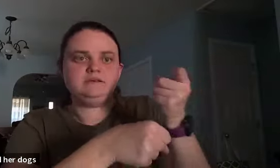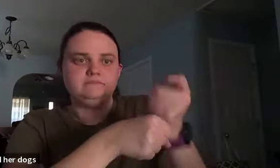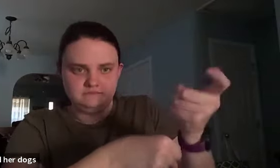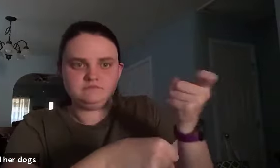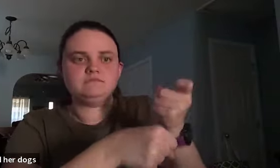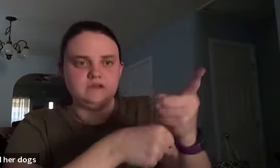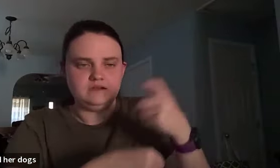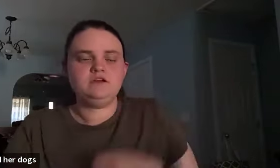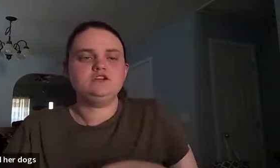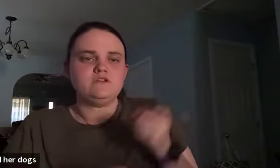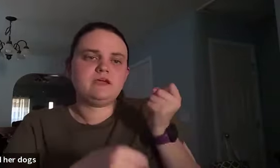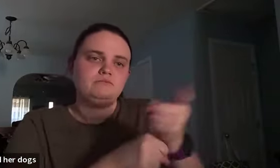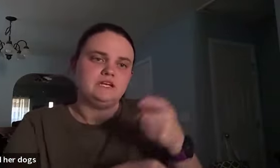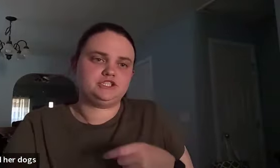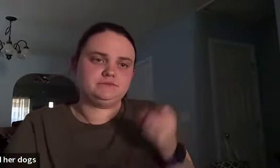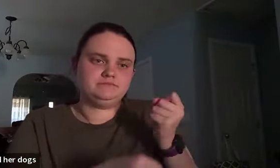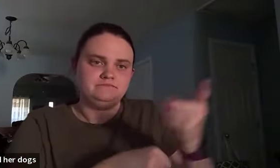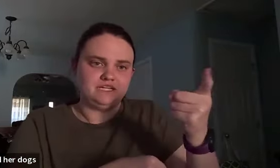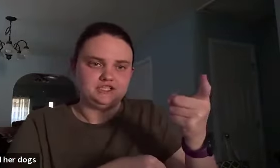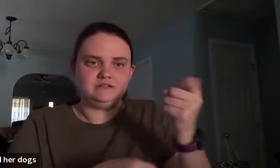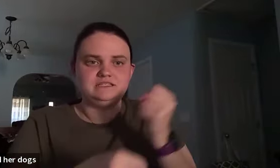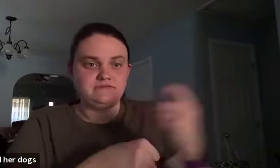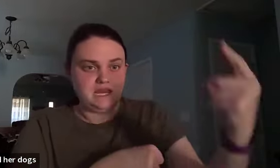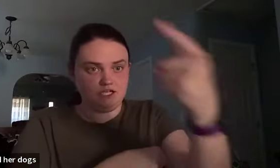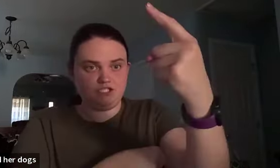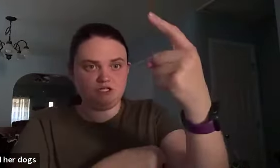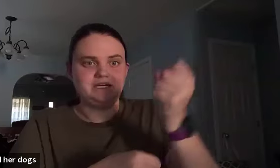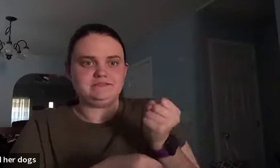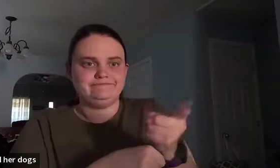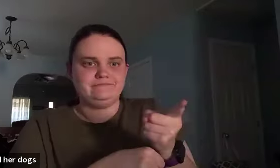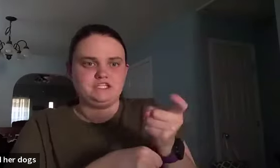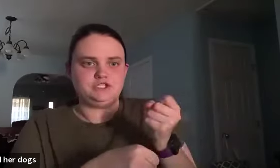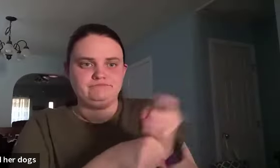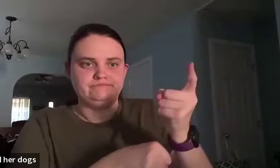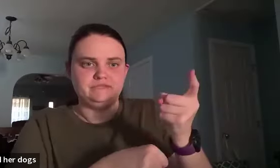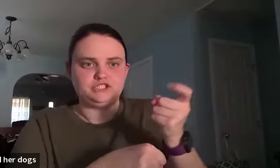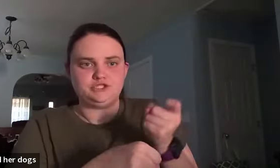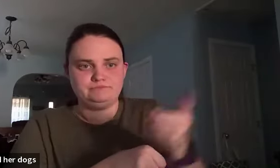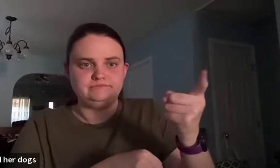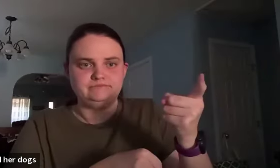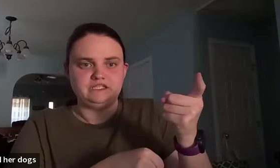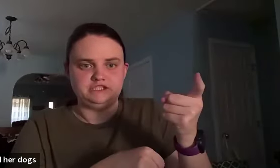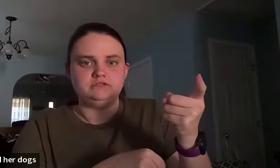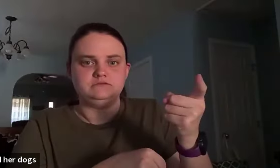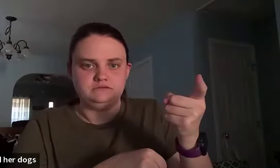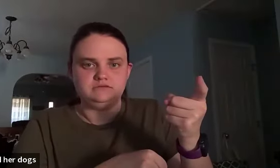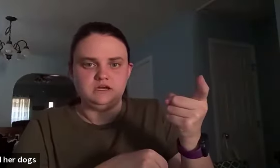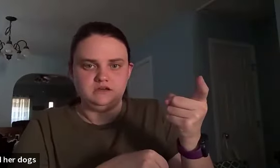yearly. Okay. So they may go next year, next year. Instead of next year, it's next year, next year, next year.